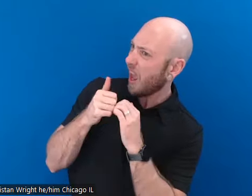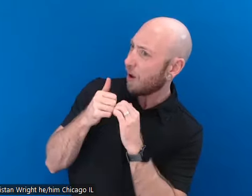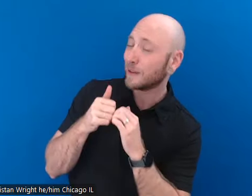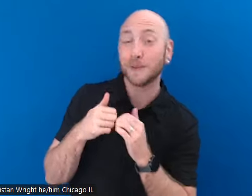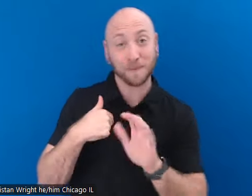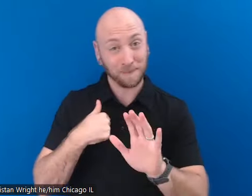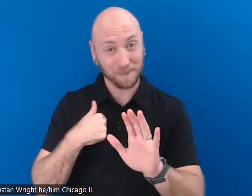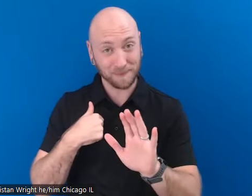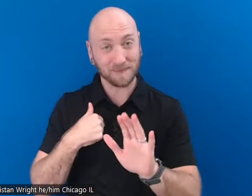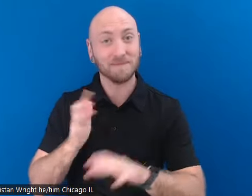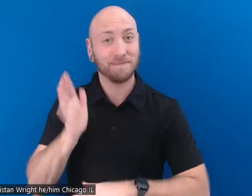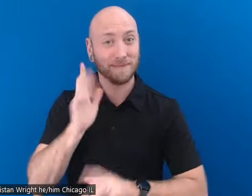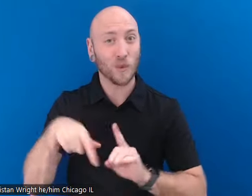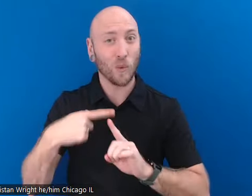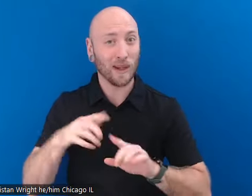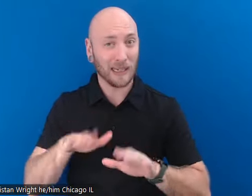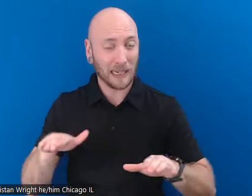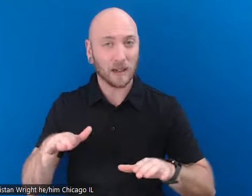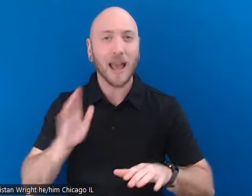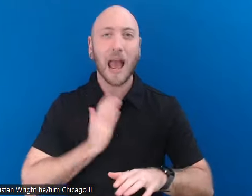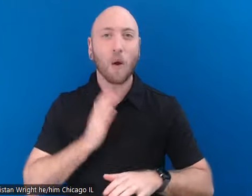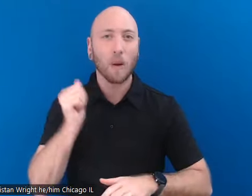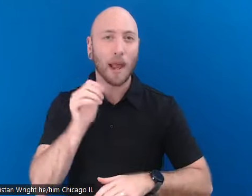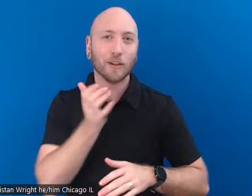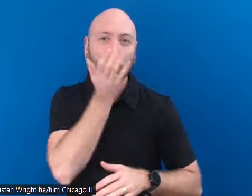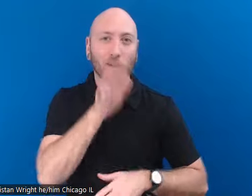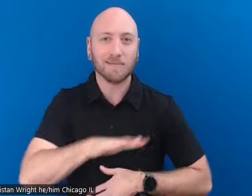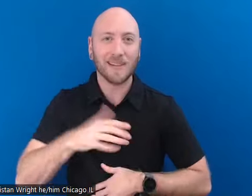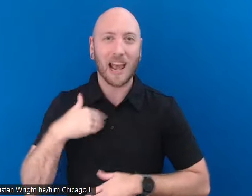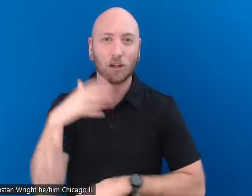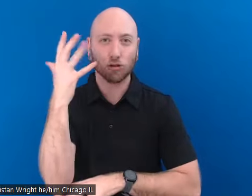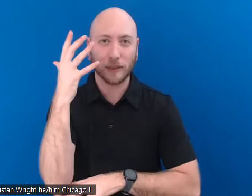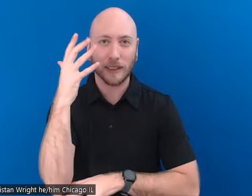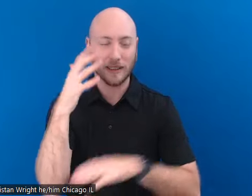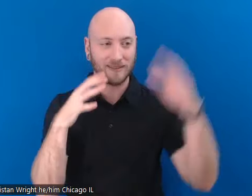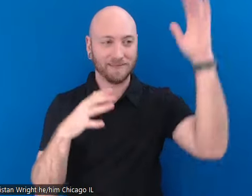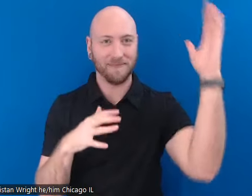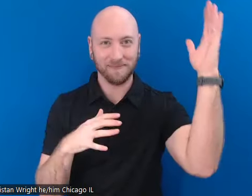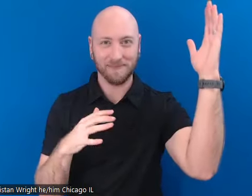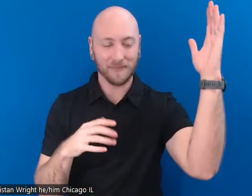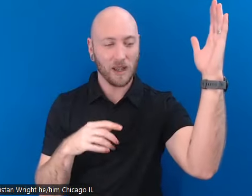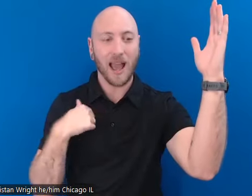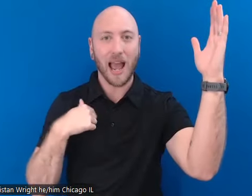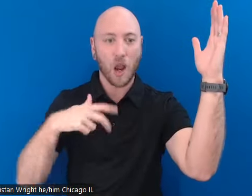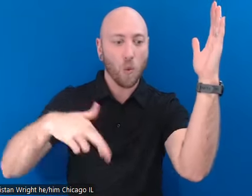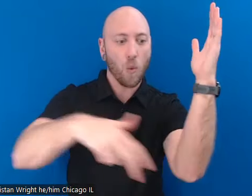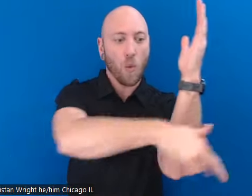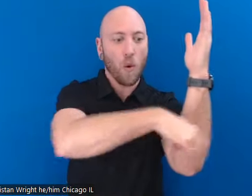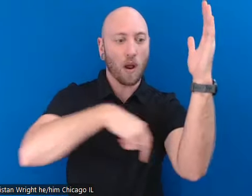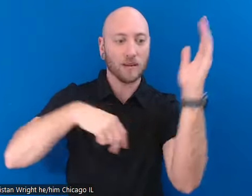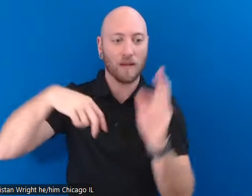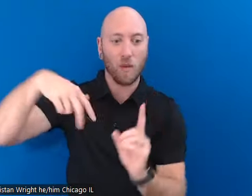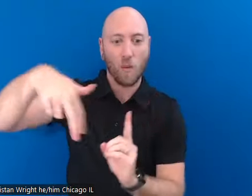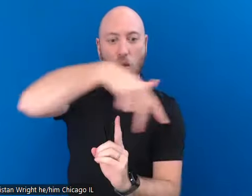like thinking. And I actually like wore a ring around this tree in the